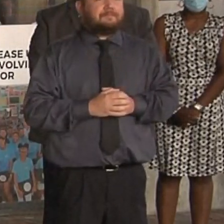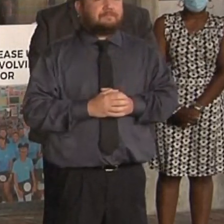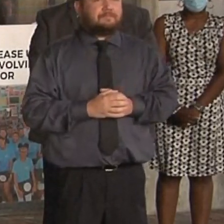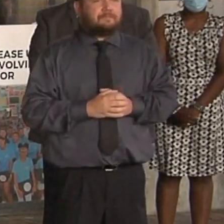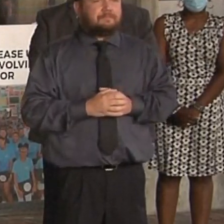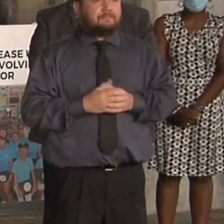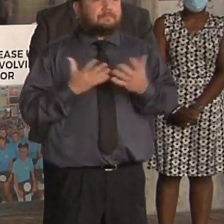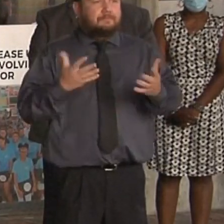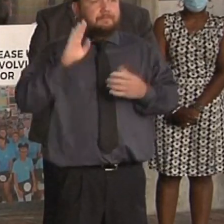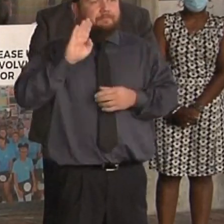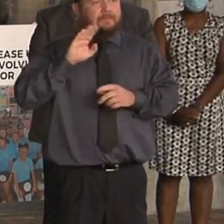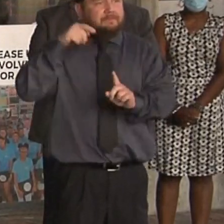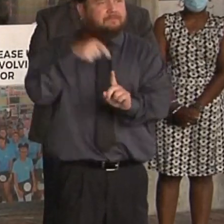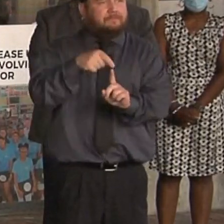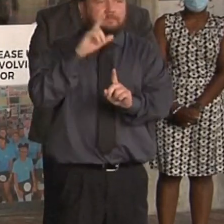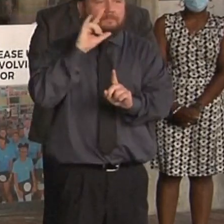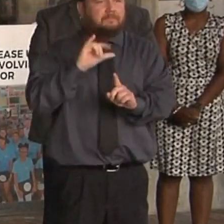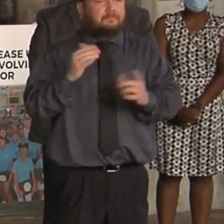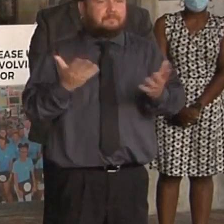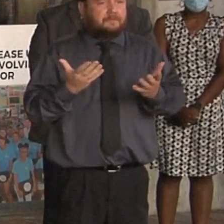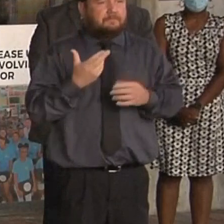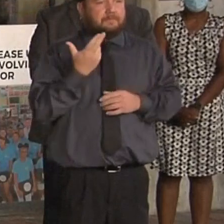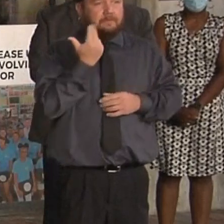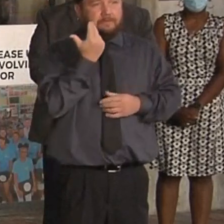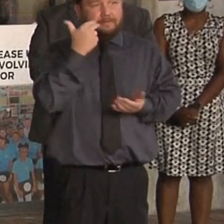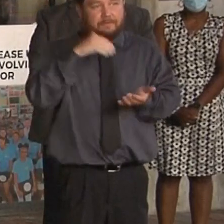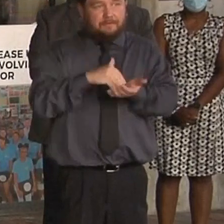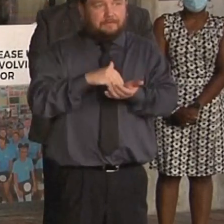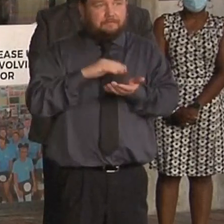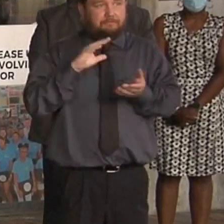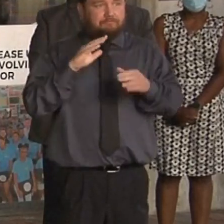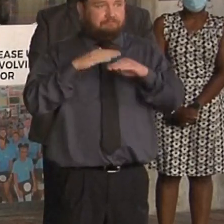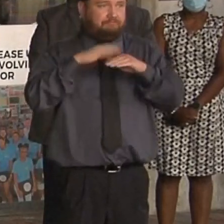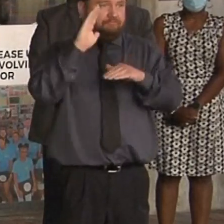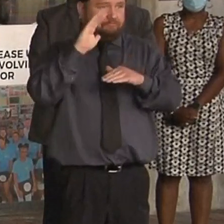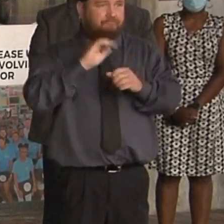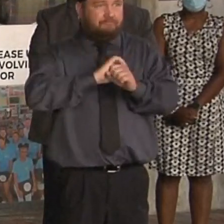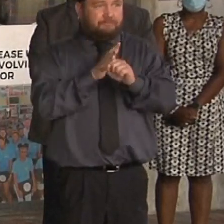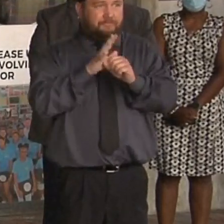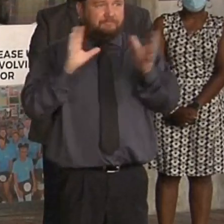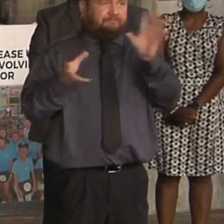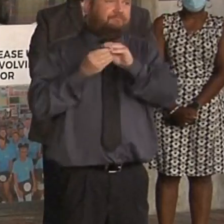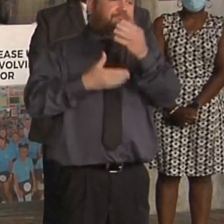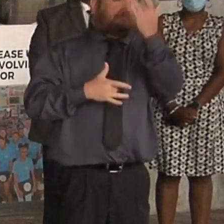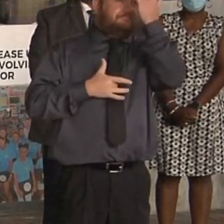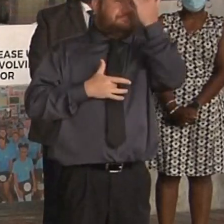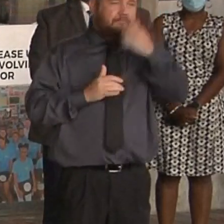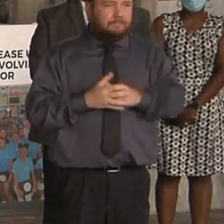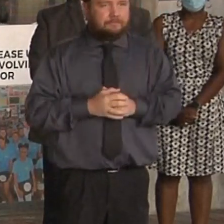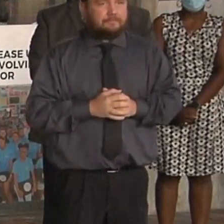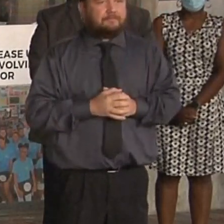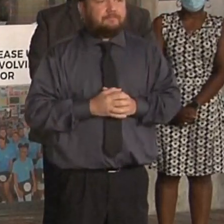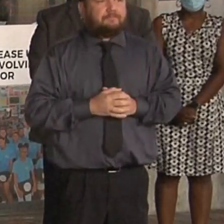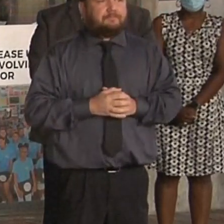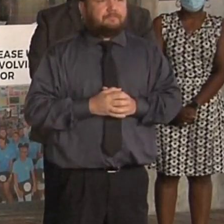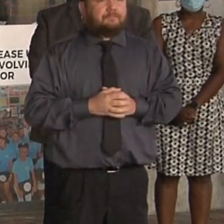at 13,118 cases, a one-day increase of 44 cases. We have confirmed